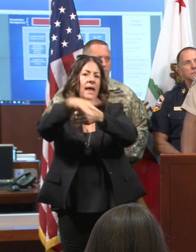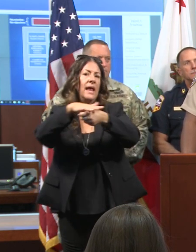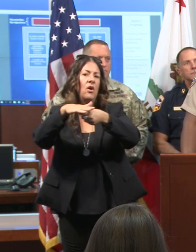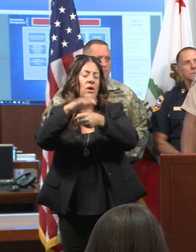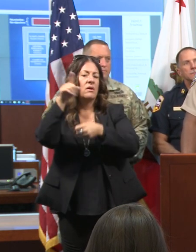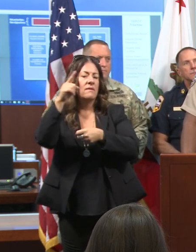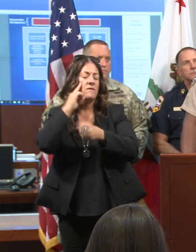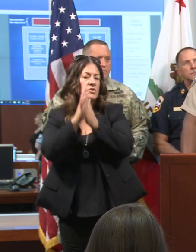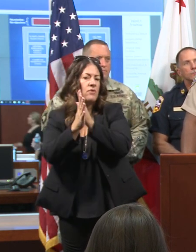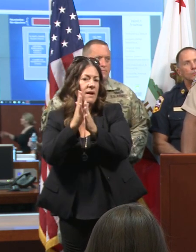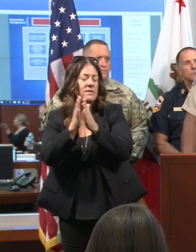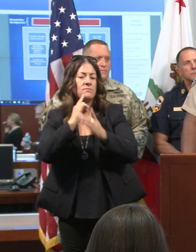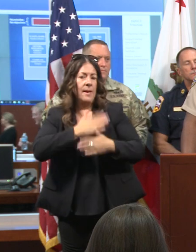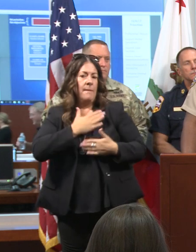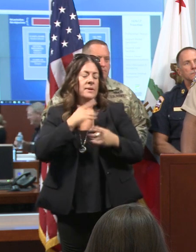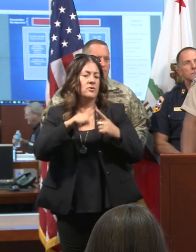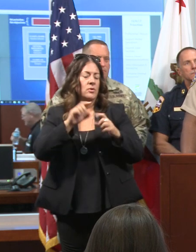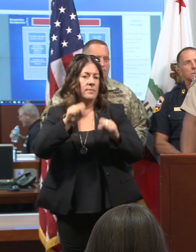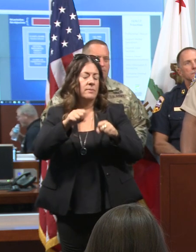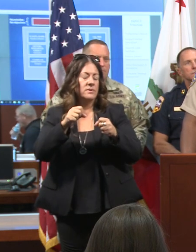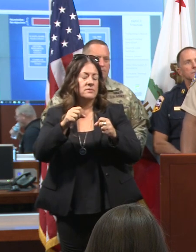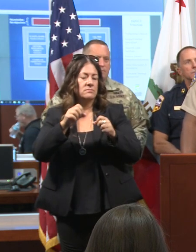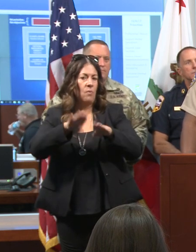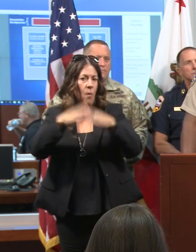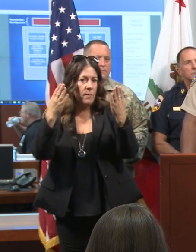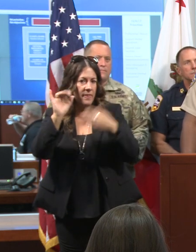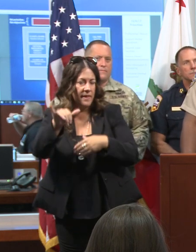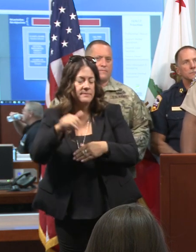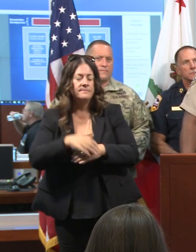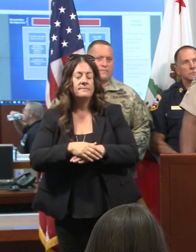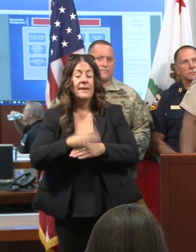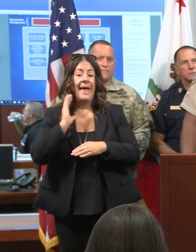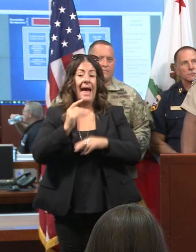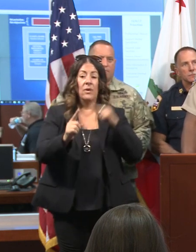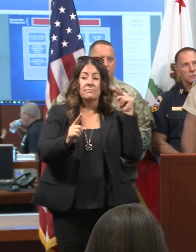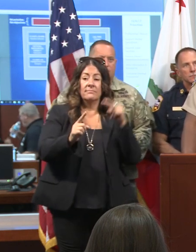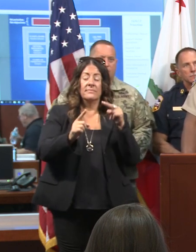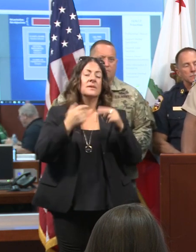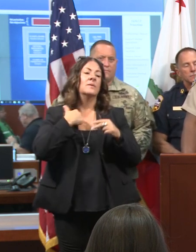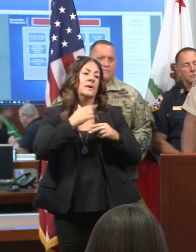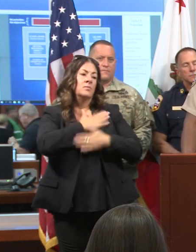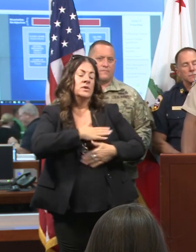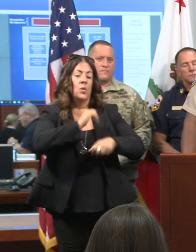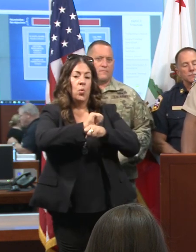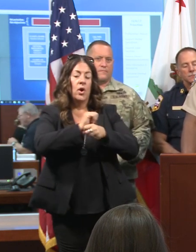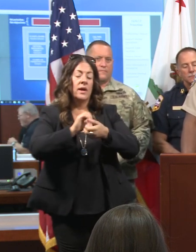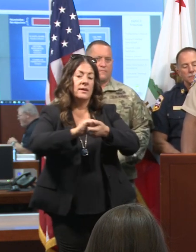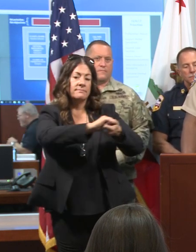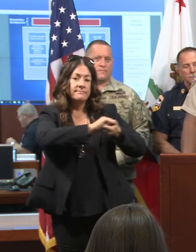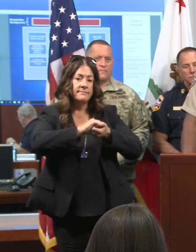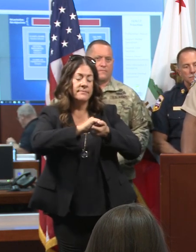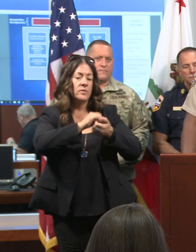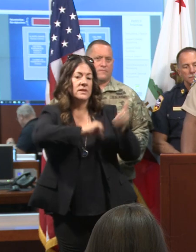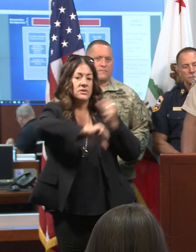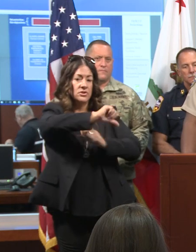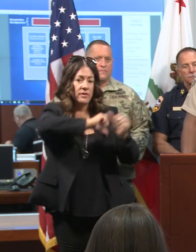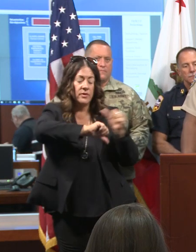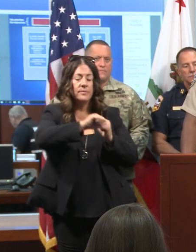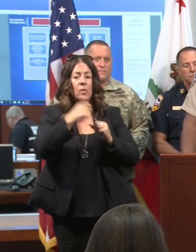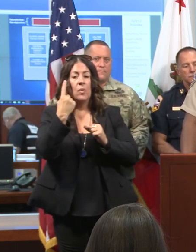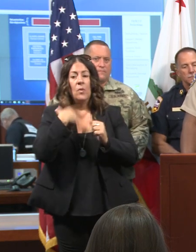So we're very happy about that. From our standpoint, appreciate working with our partners. And the one thing that we